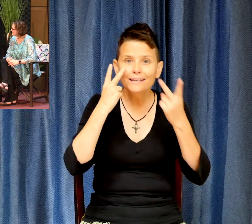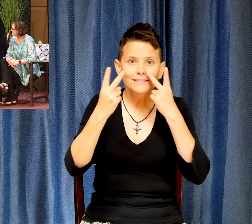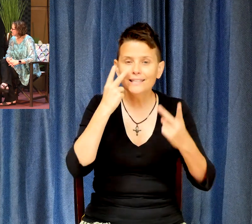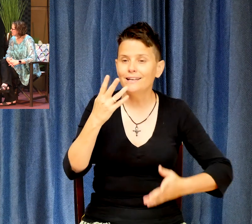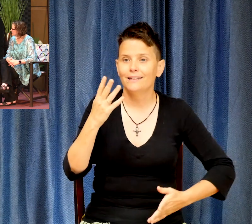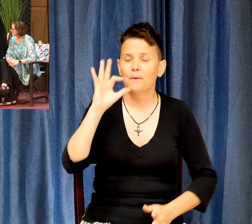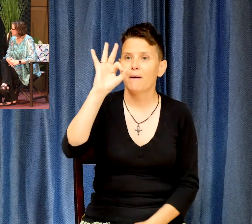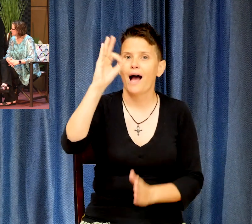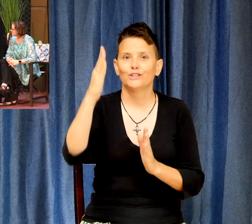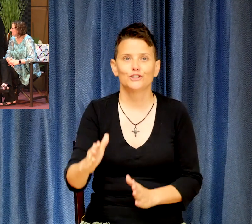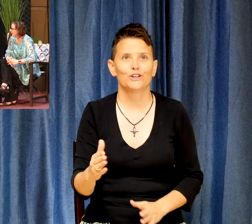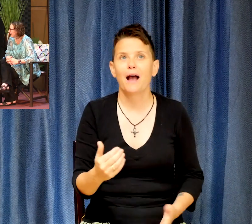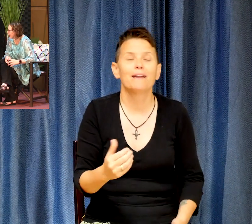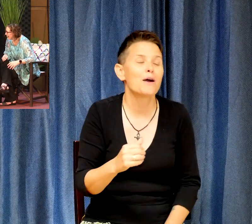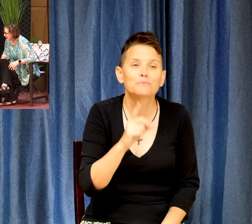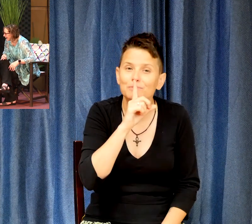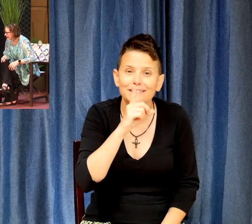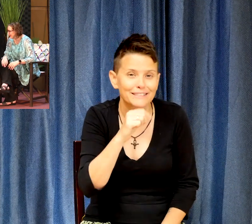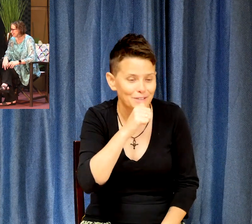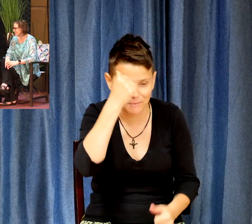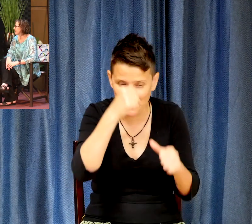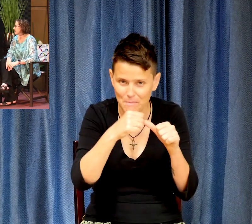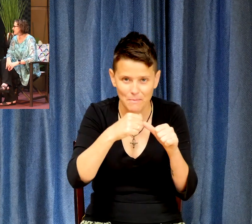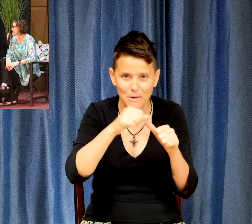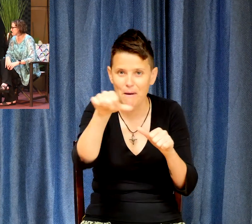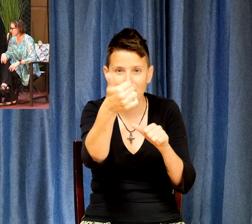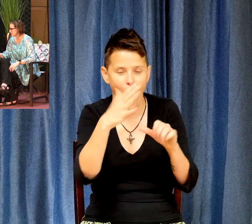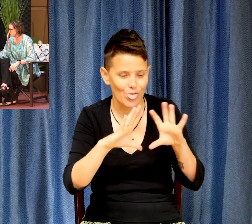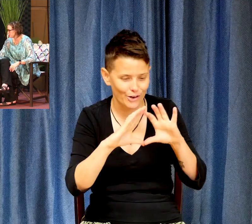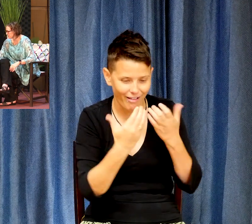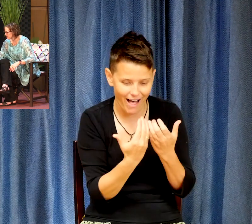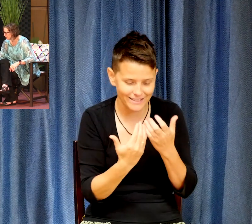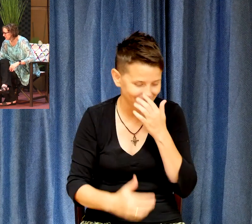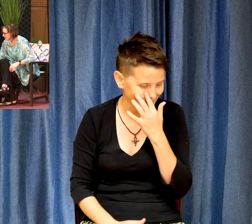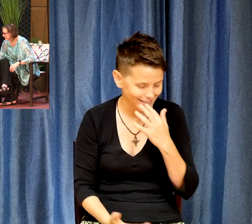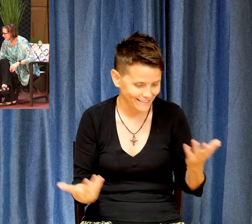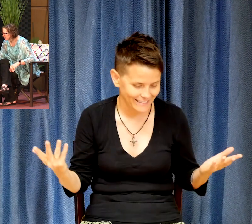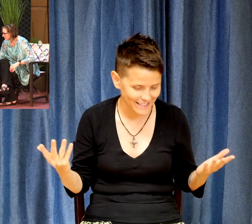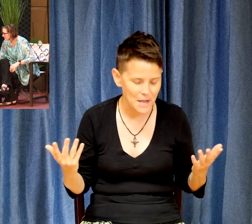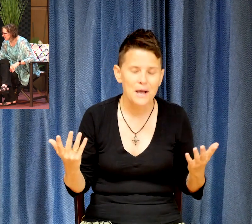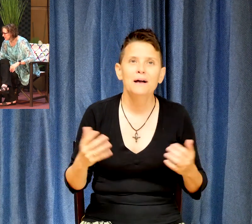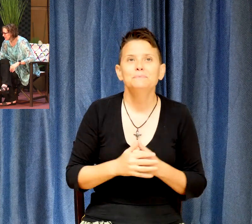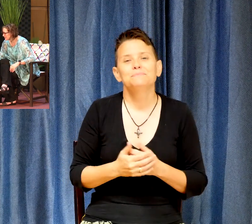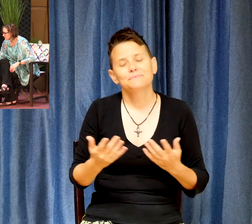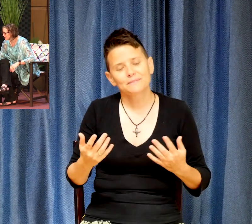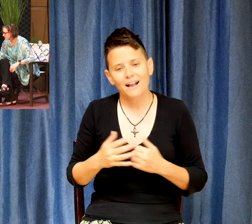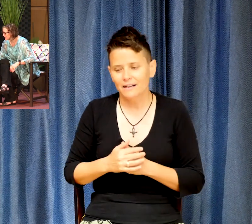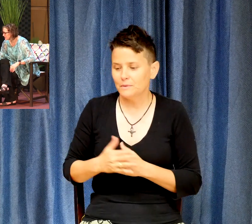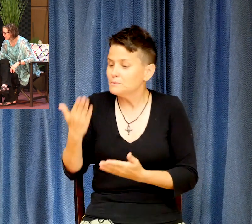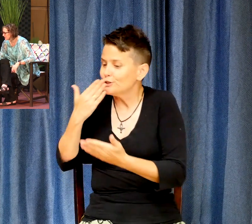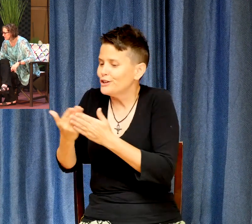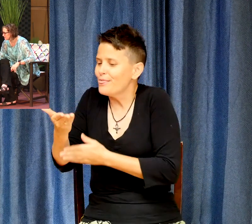nothing else about confirmation but that. Poor Pastor Joe. That's a good one to remember, though. And then let's see, I've got another